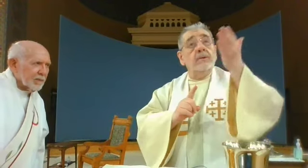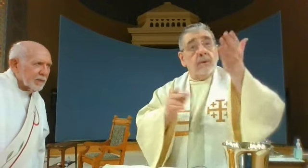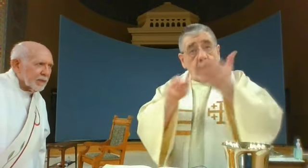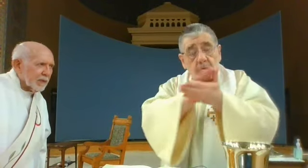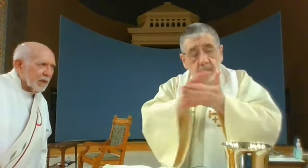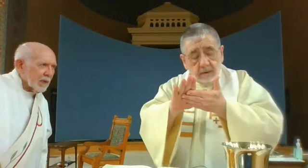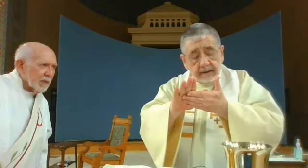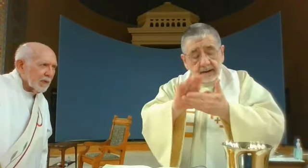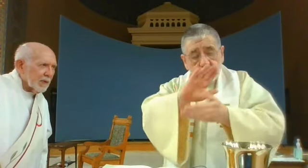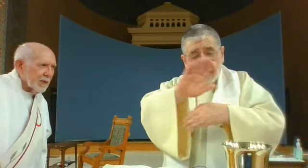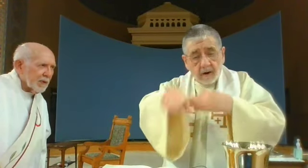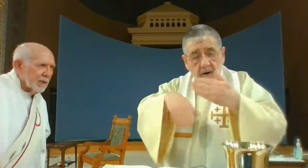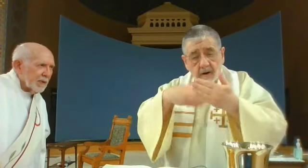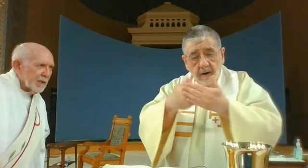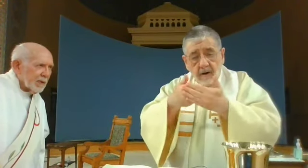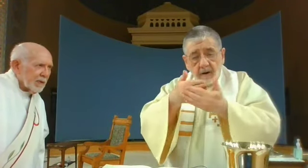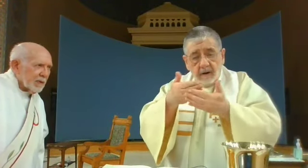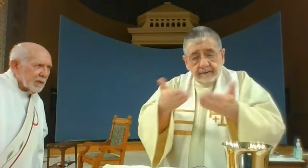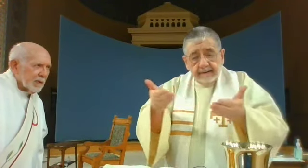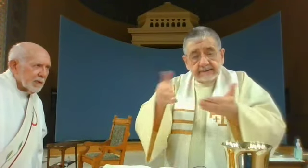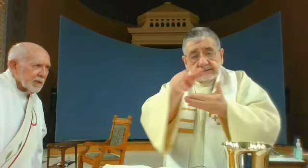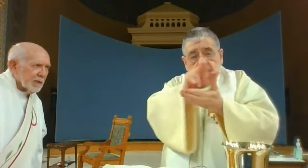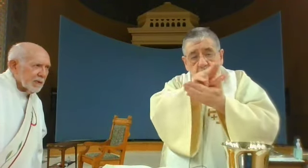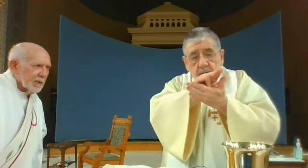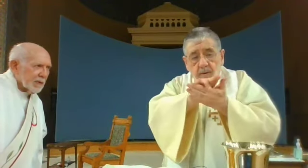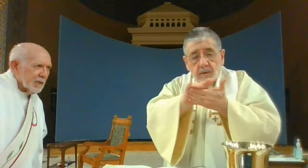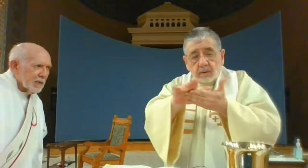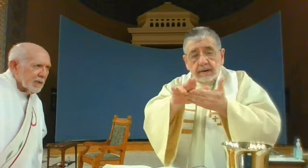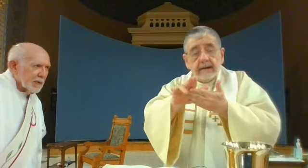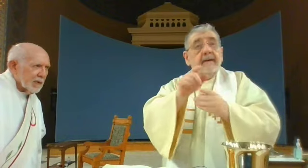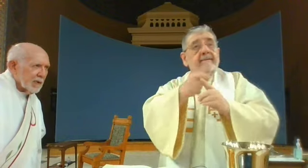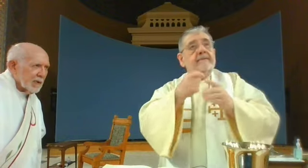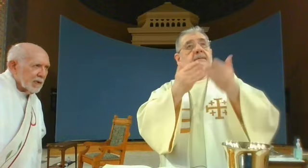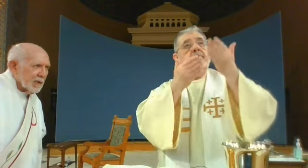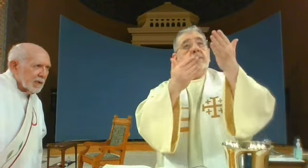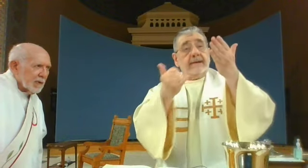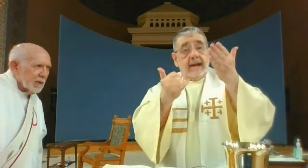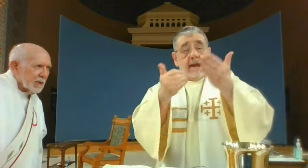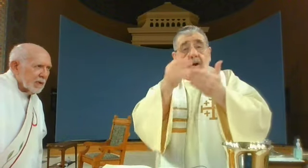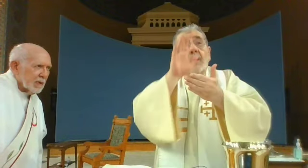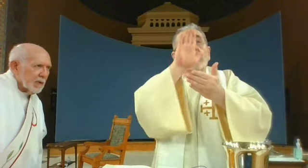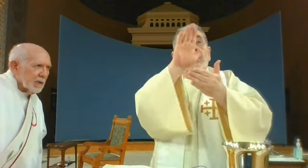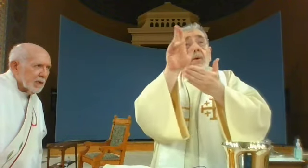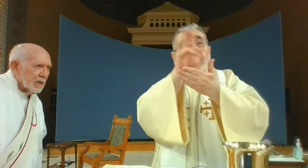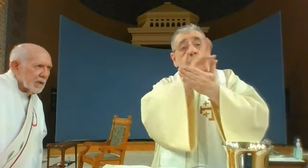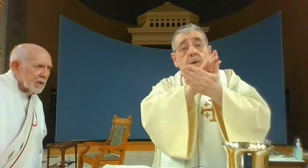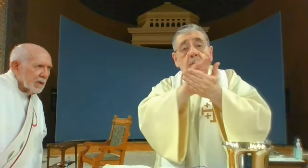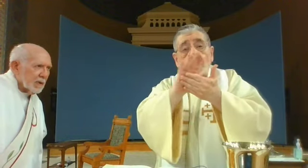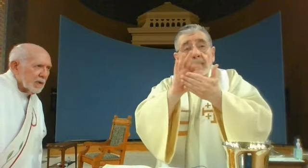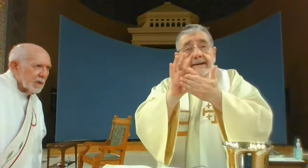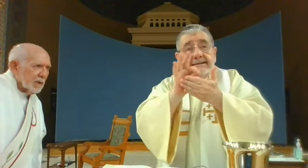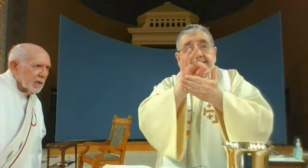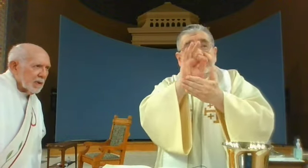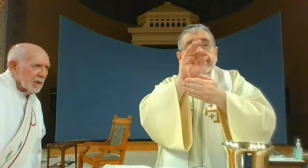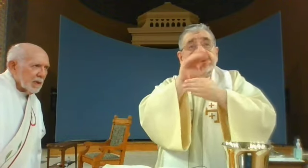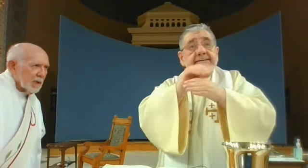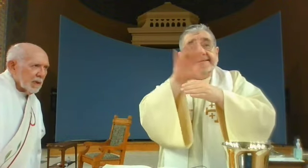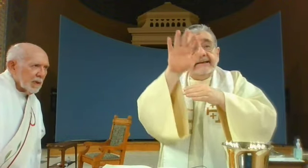You are indeed holy, O Lord, the fount of all holiness. Make holy, therefore, these gifts, we